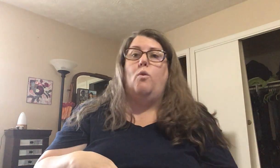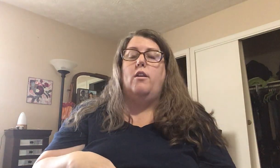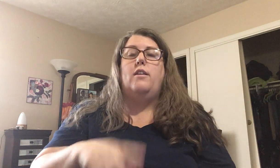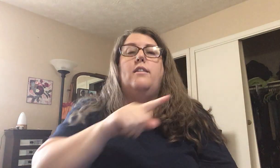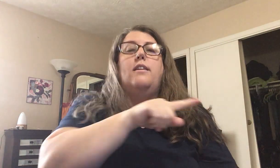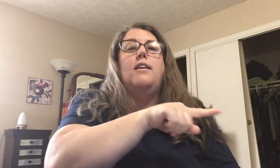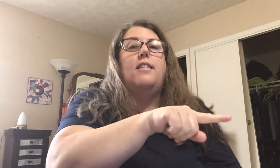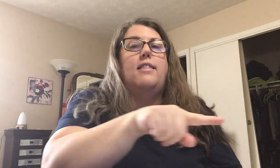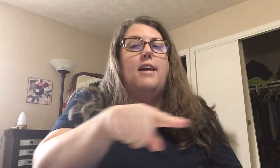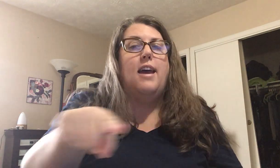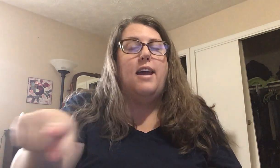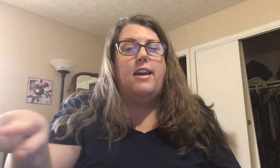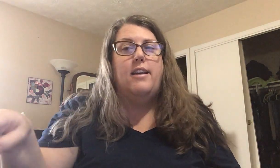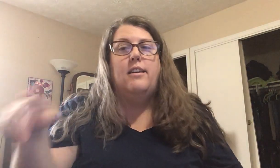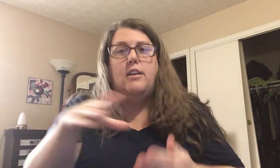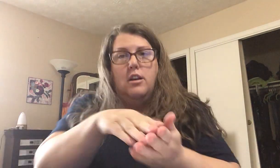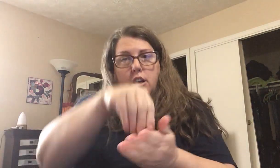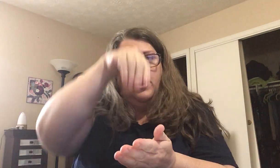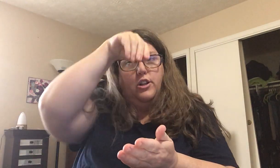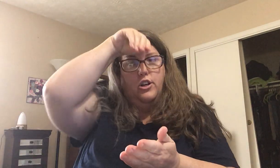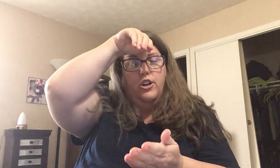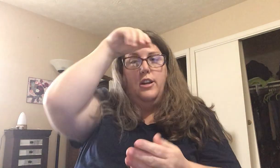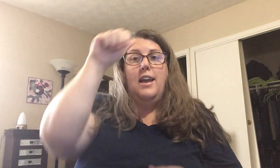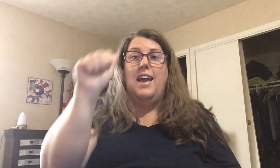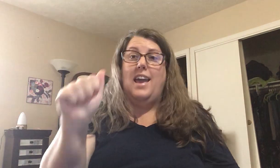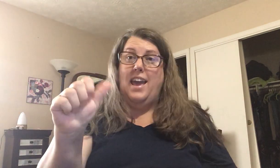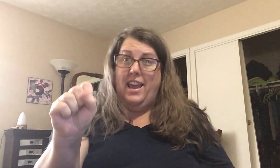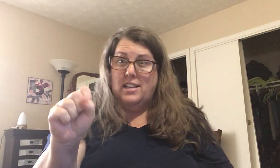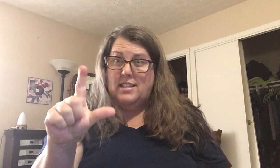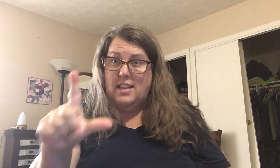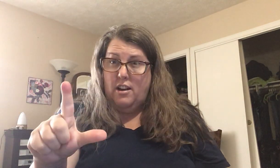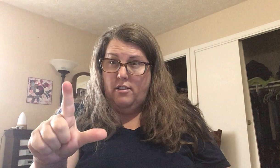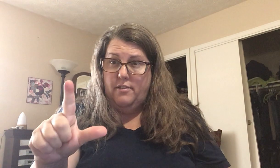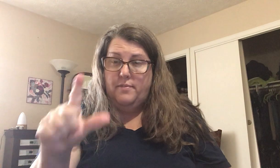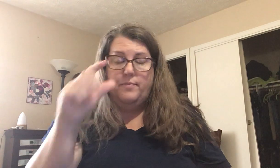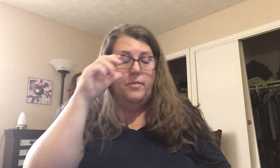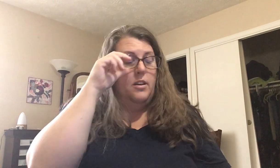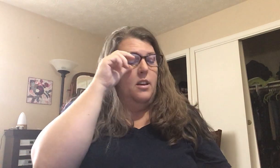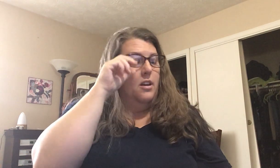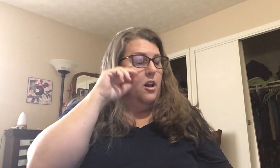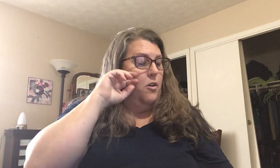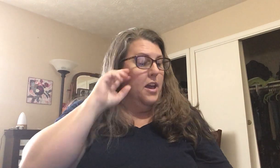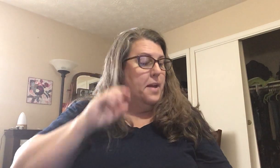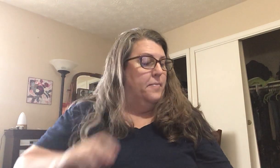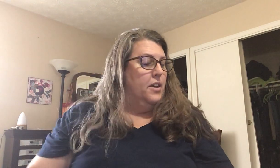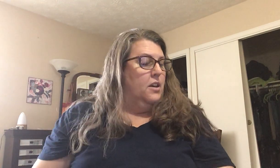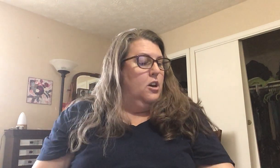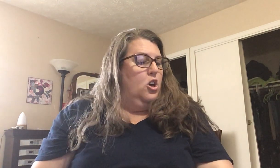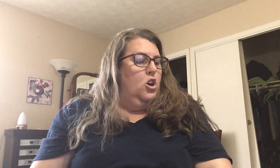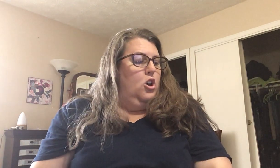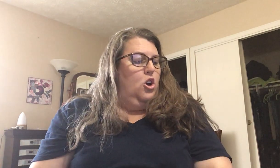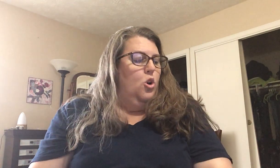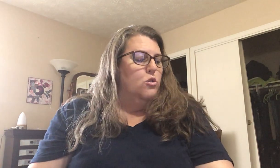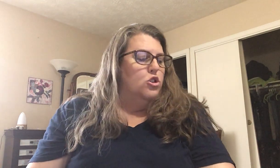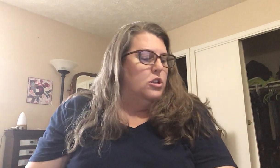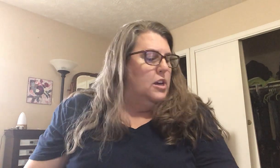or they learn ASL? Okay. Who's your